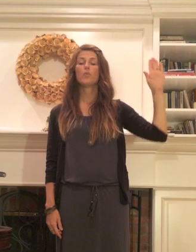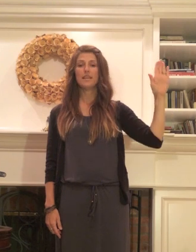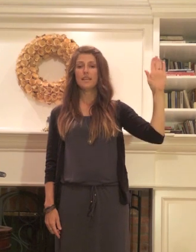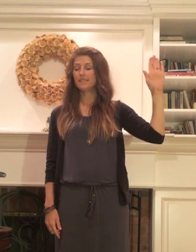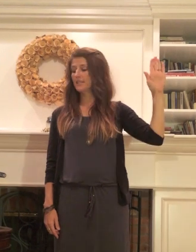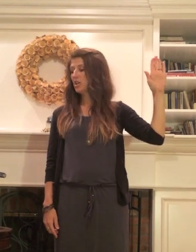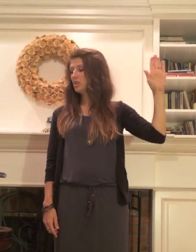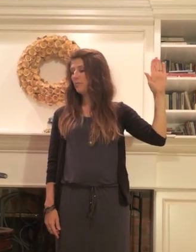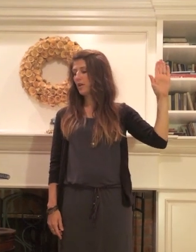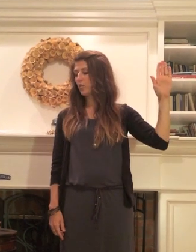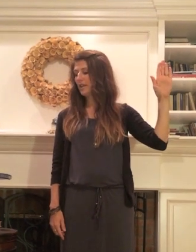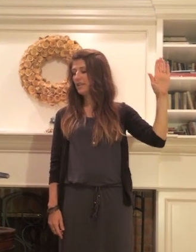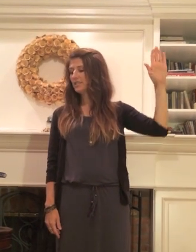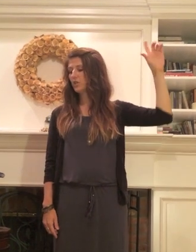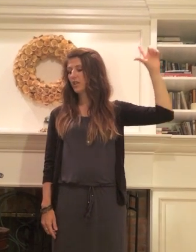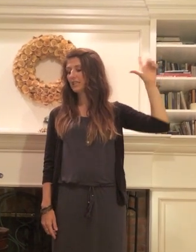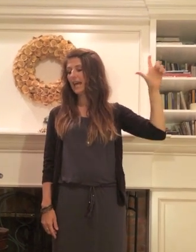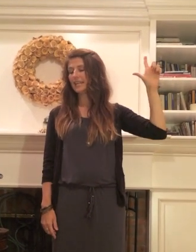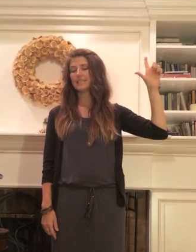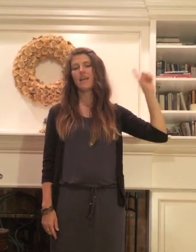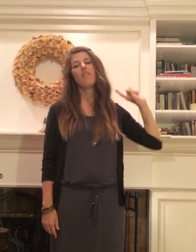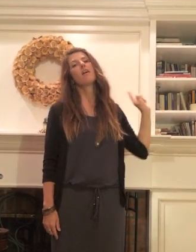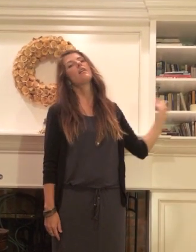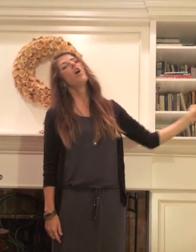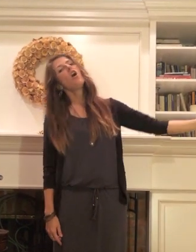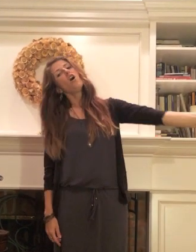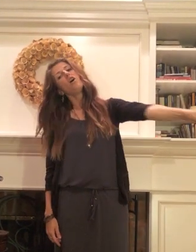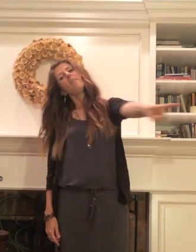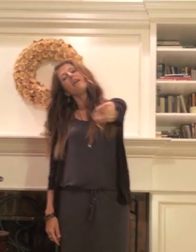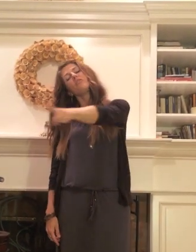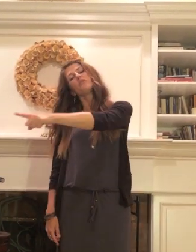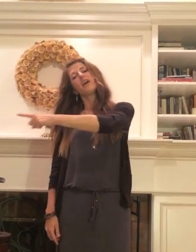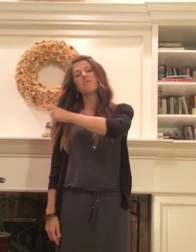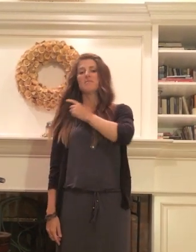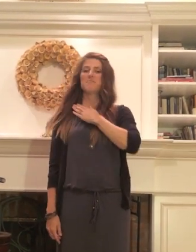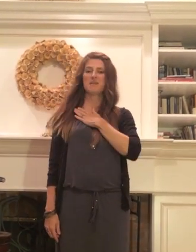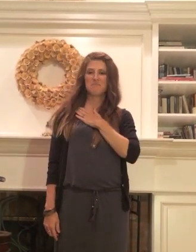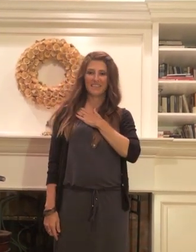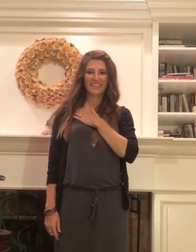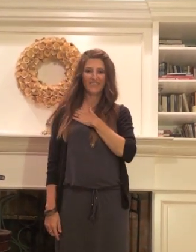a witness, to bear witness to the light, that all men through him might believe.